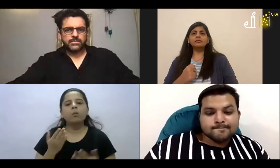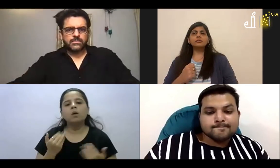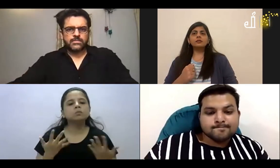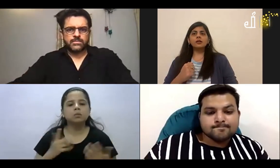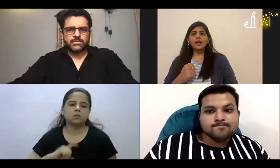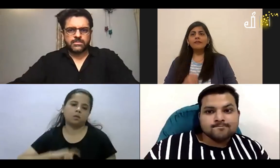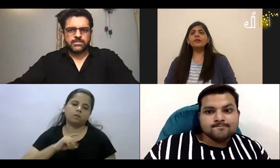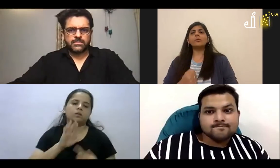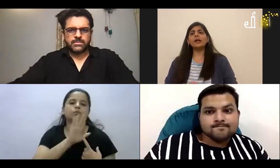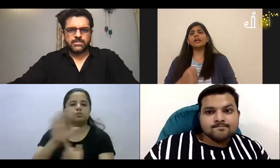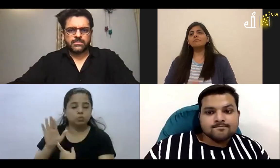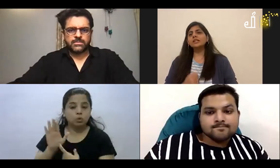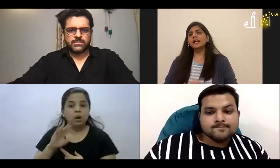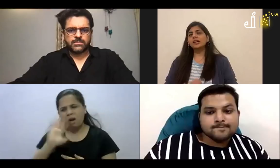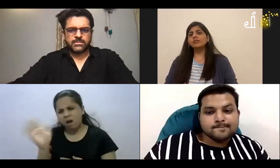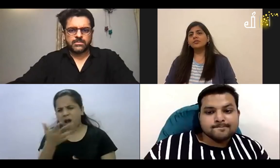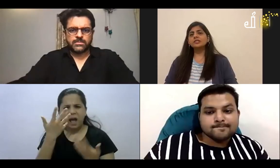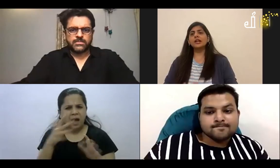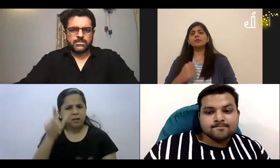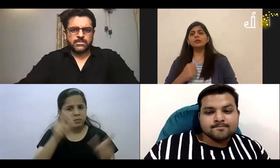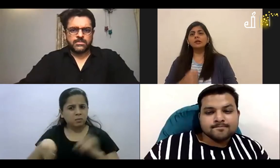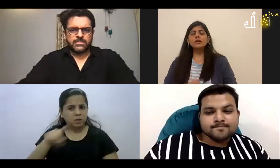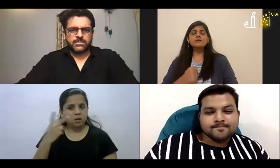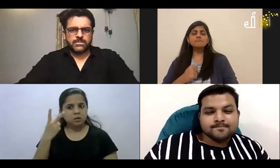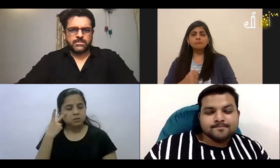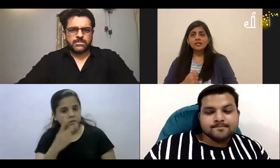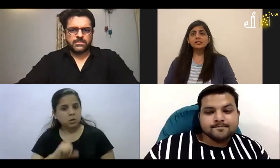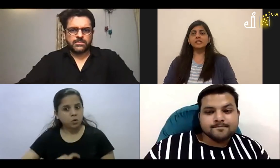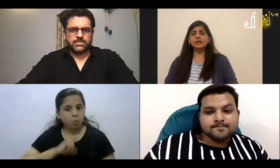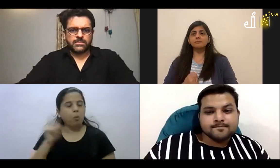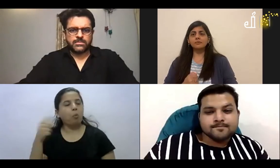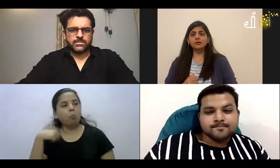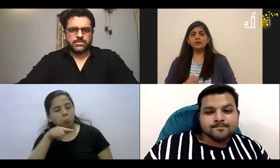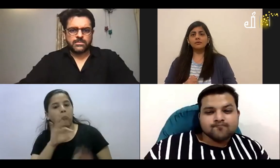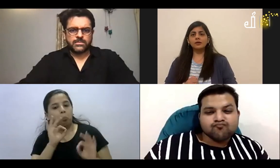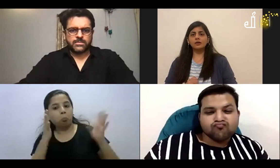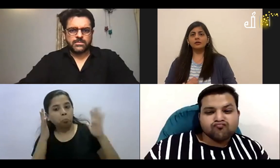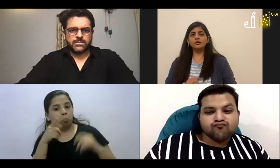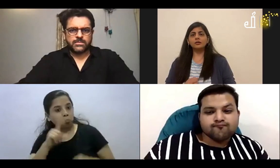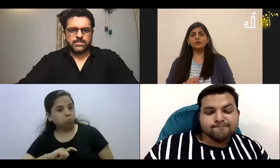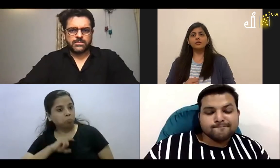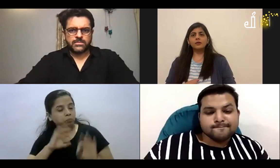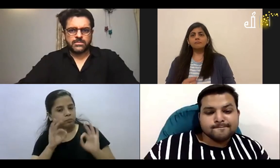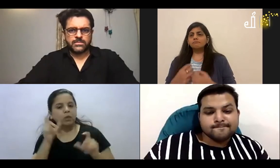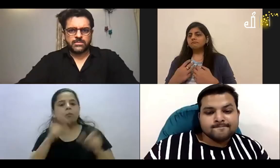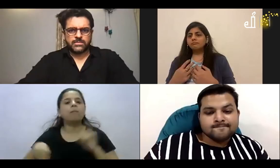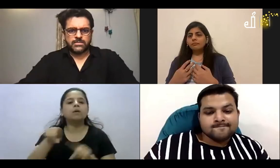And everyone gave me that confidence and were really immensely